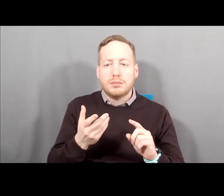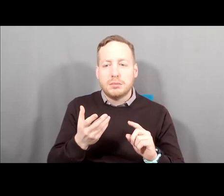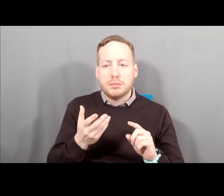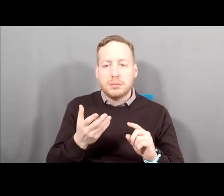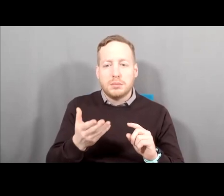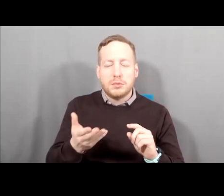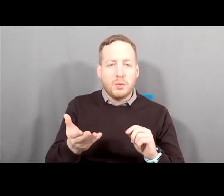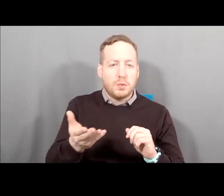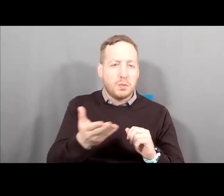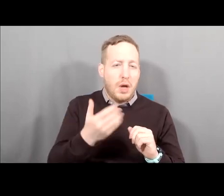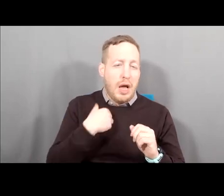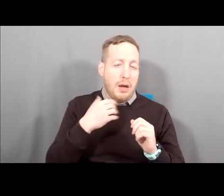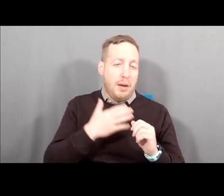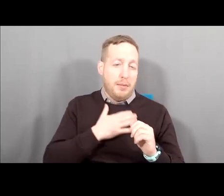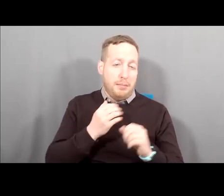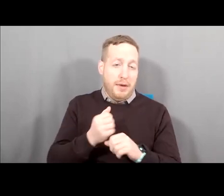left,